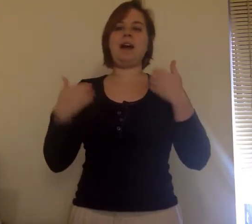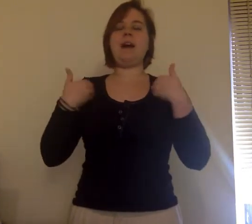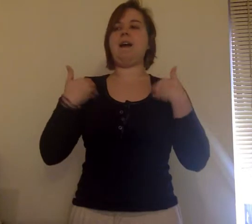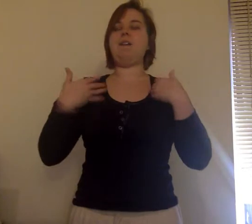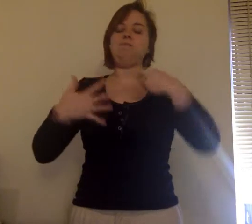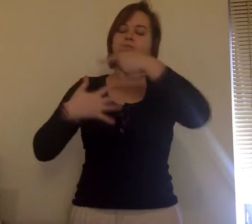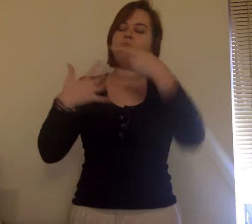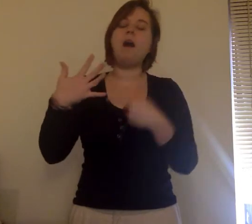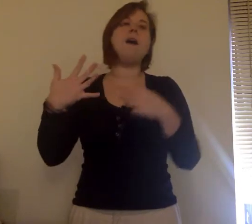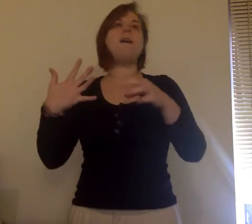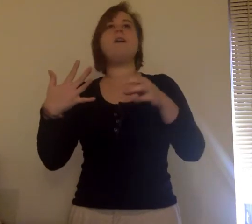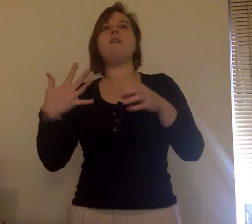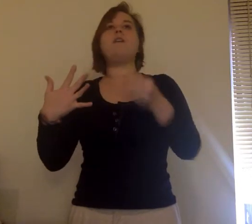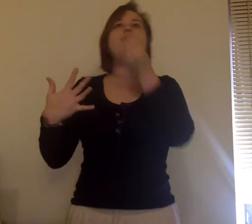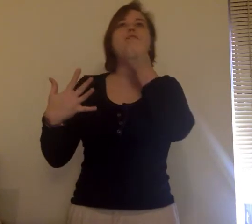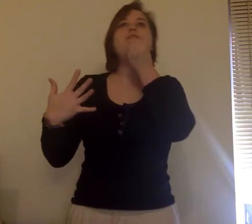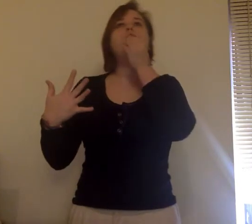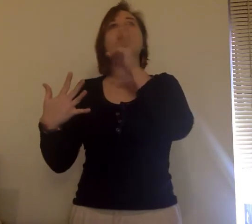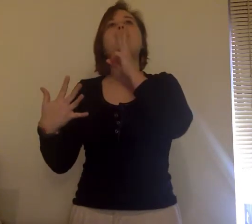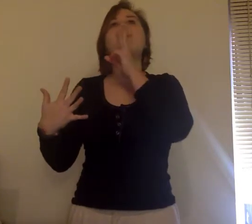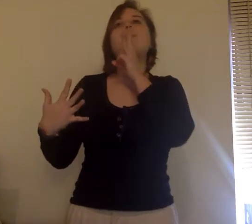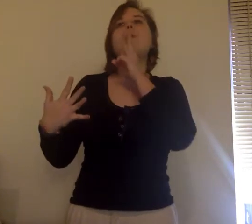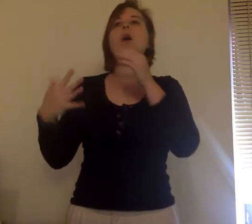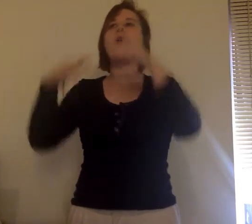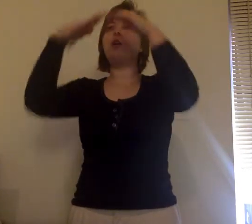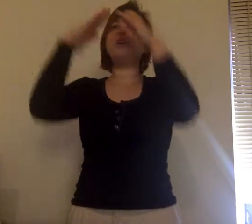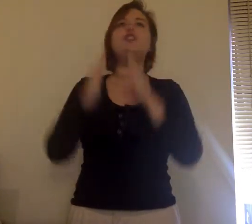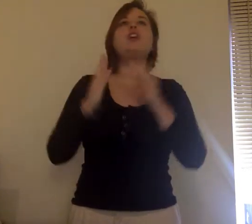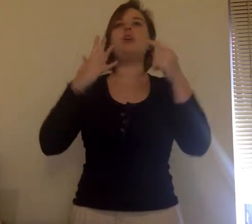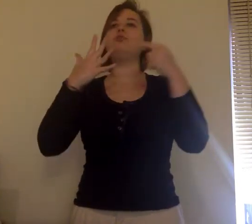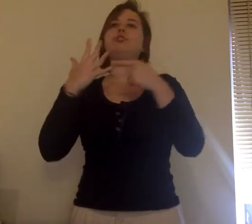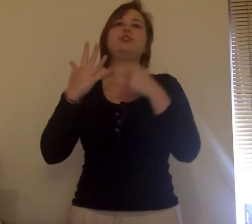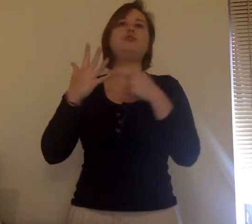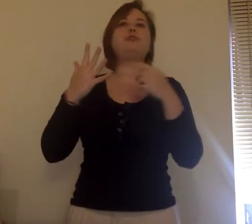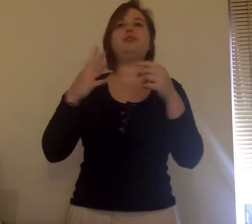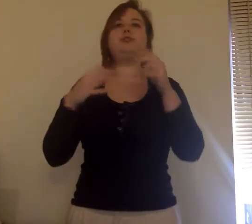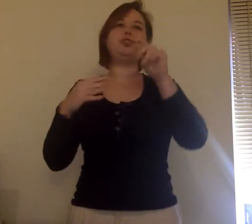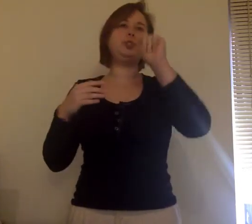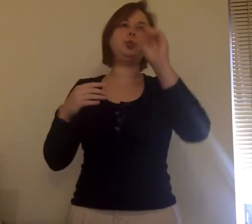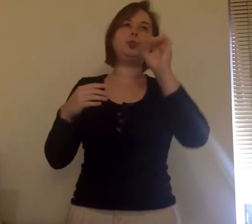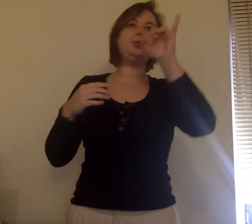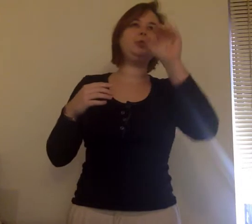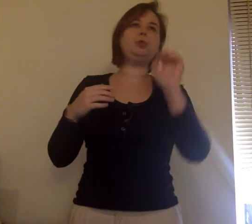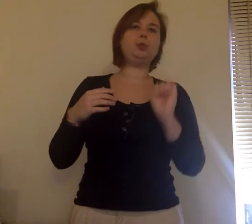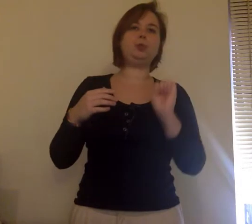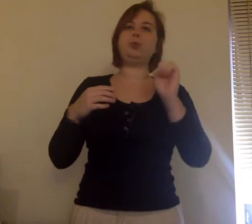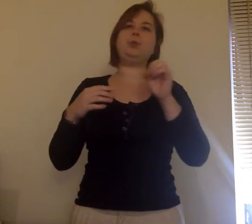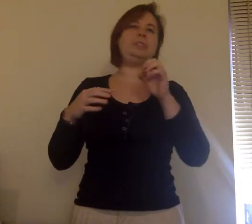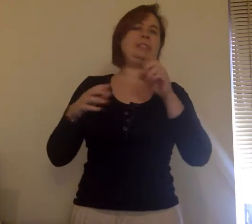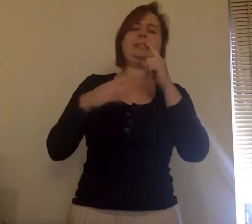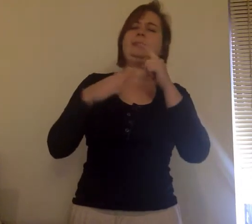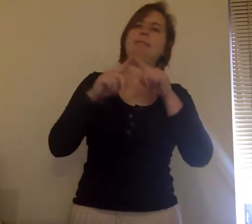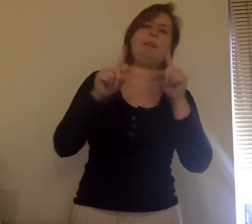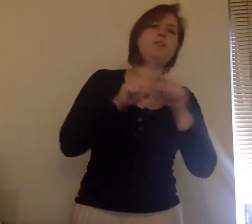and television sets. The list could go on for 2 days. 2 days ago, here in Brazil, we were shocked when we spent time with